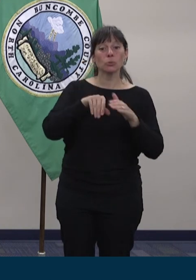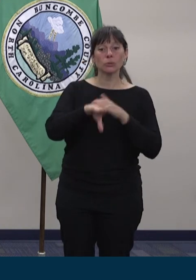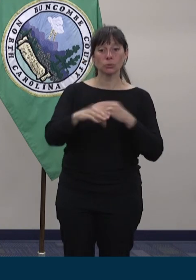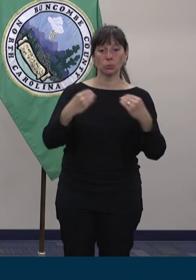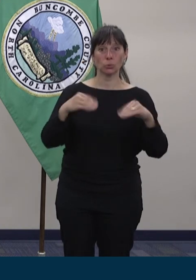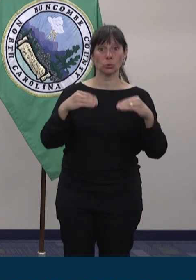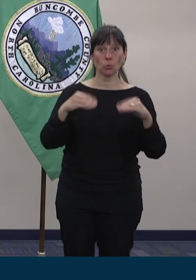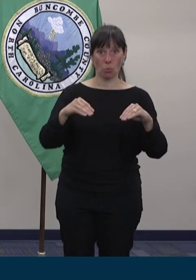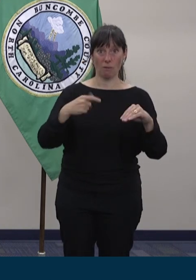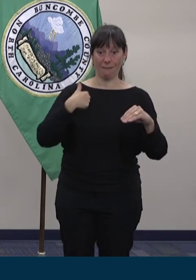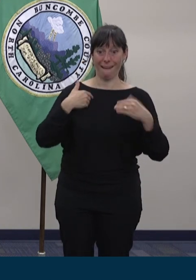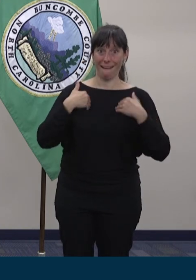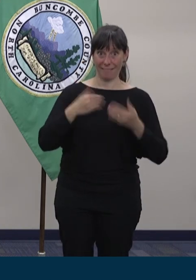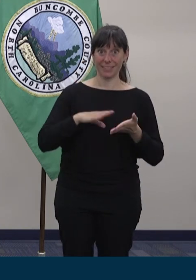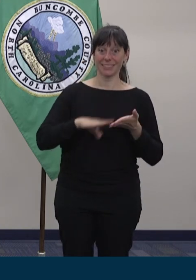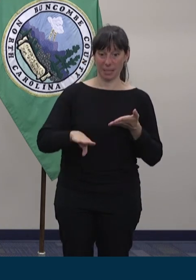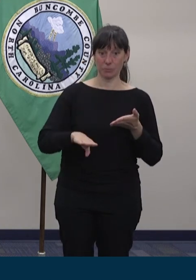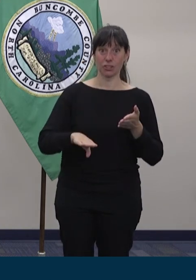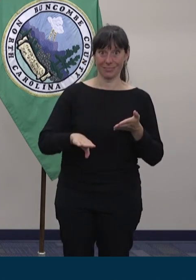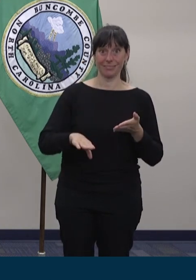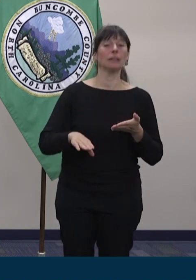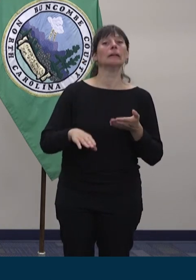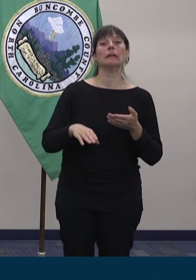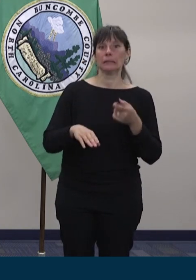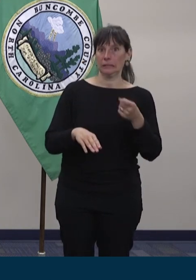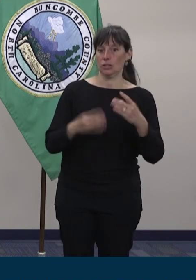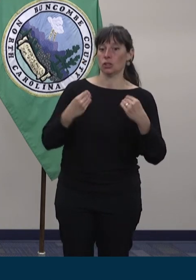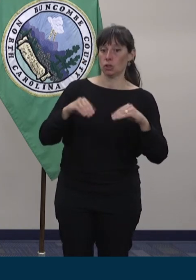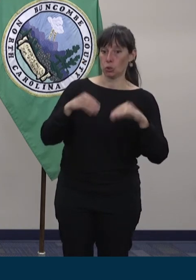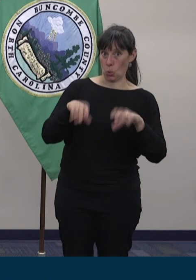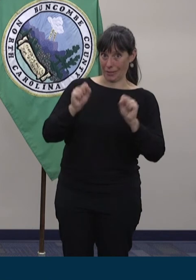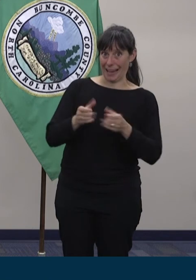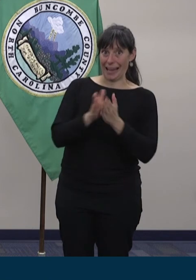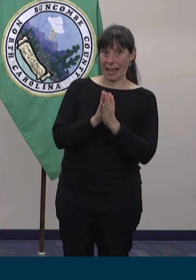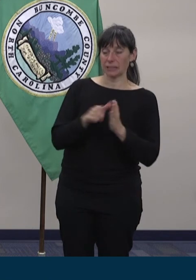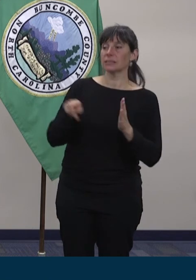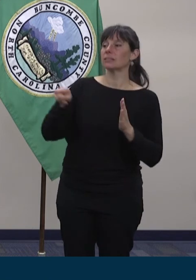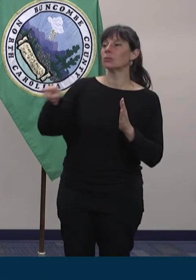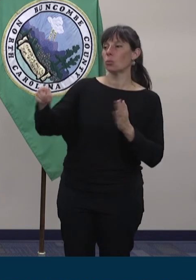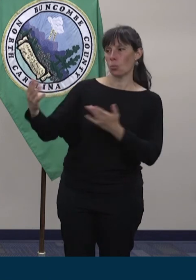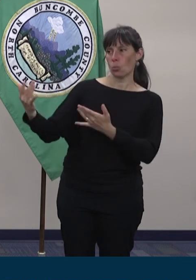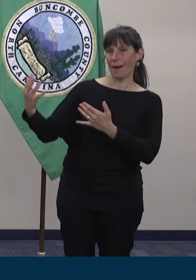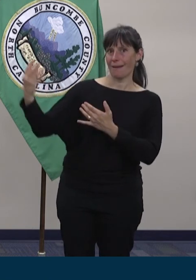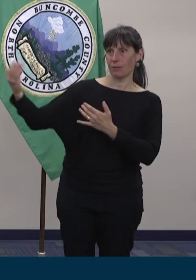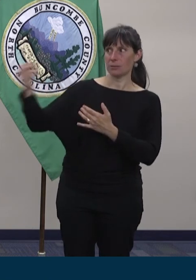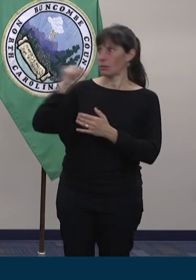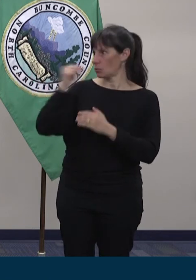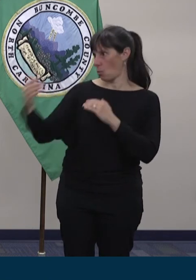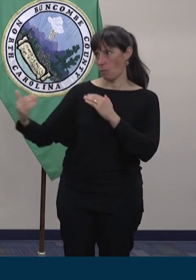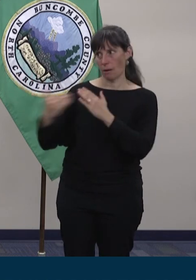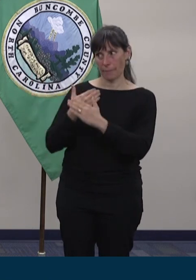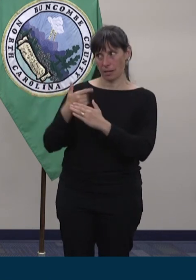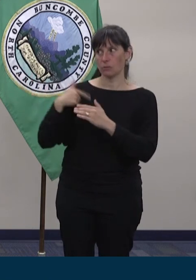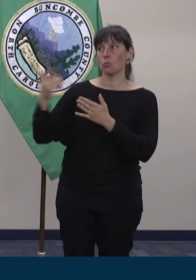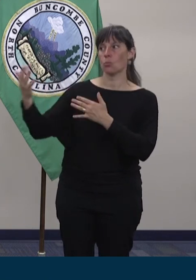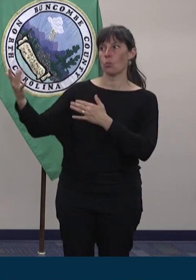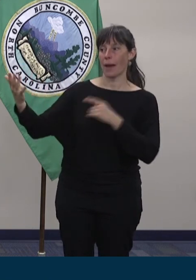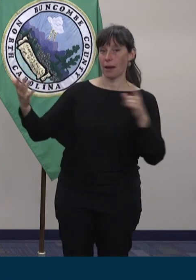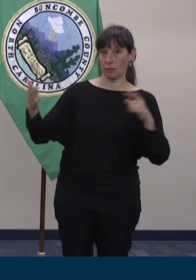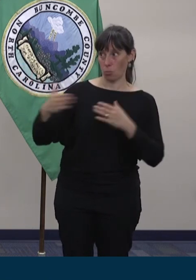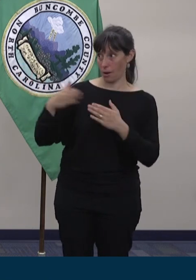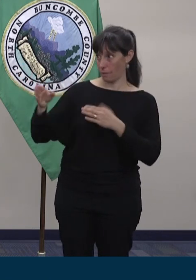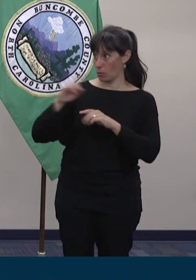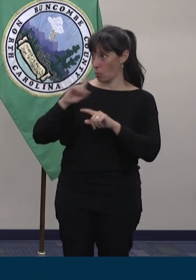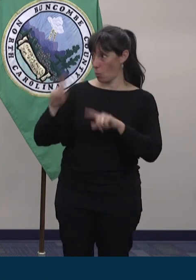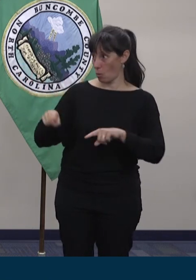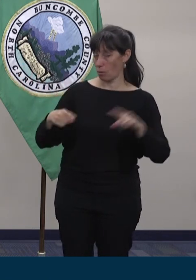an exception may be asked to remain outside while their requested goods are brought to them, or they may be brought in and restricted to a small